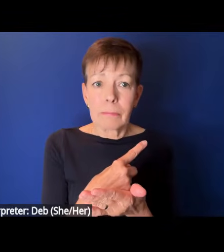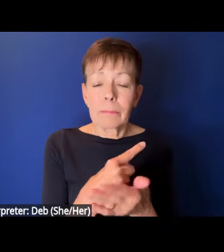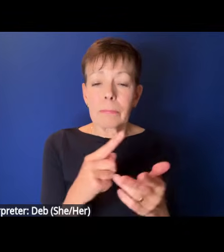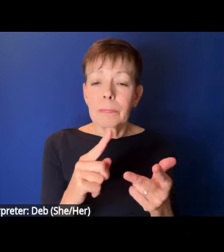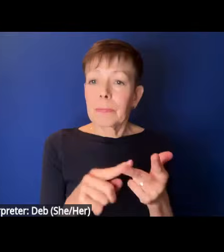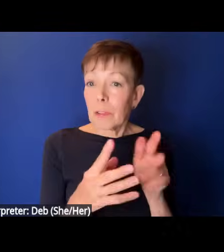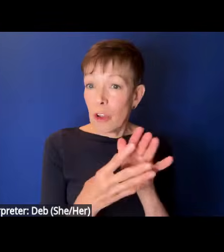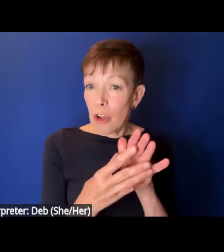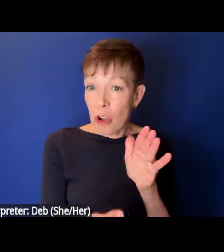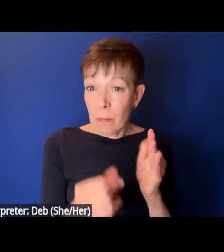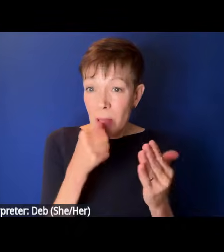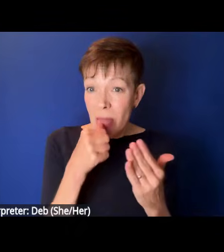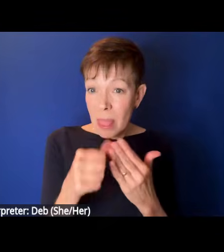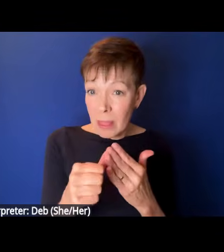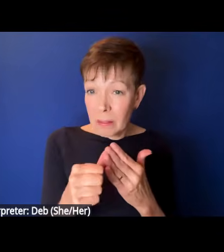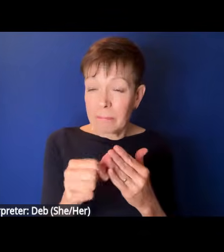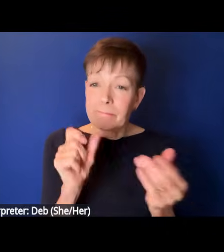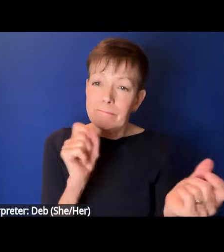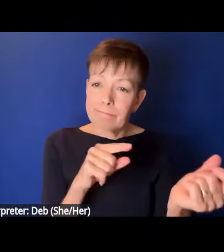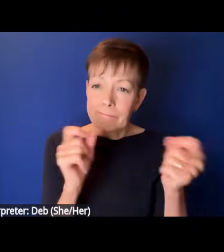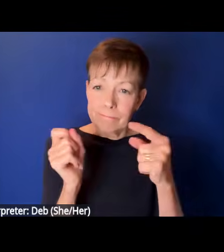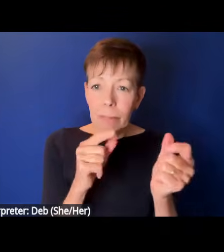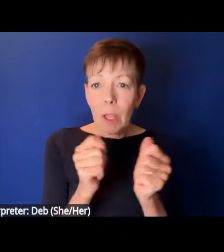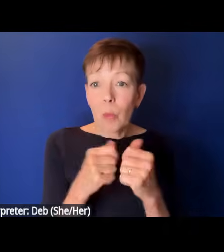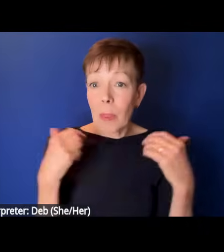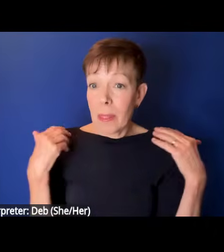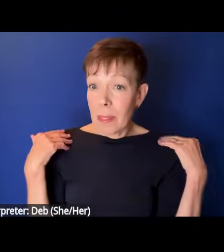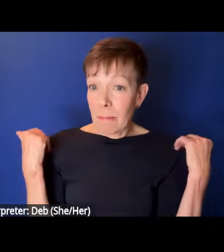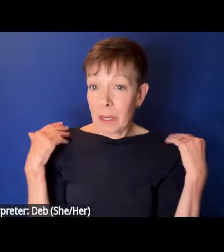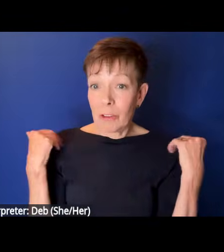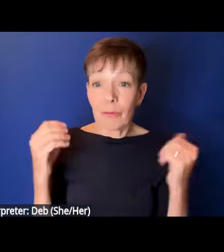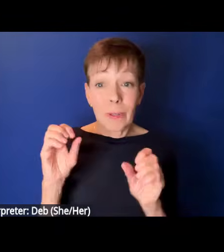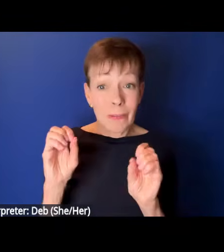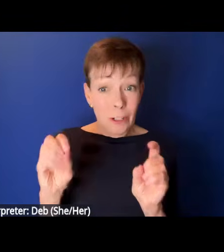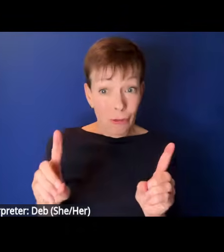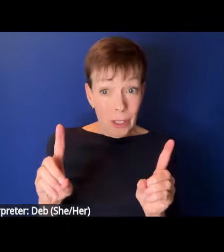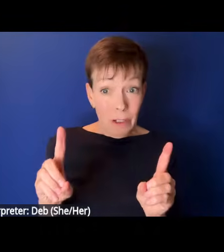the correspondence and communication with the Ministry of Education and Childcare